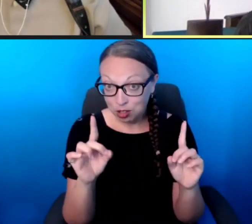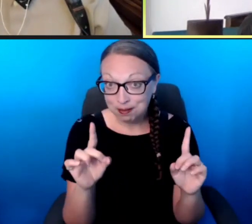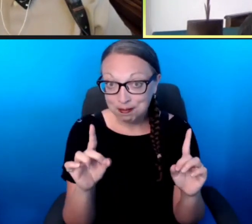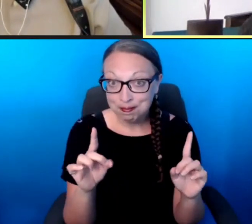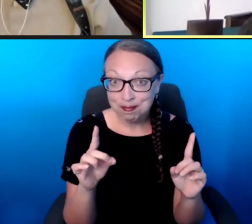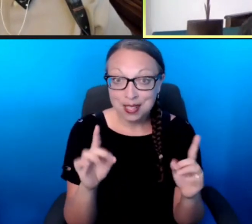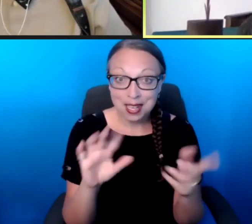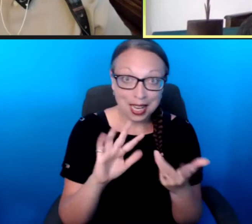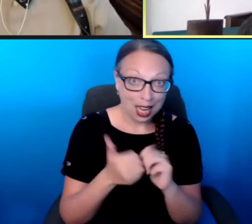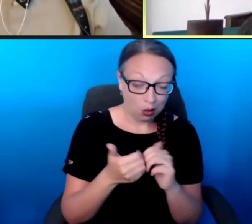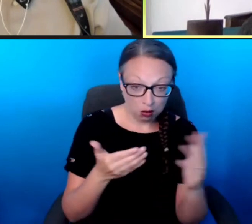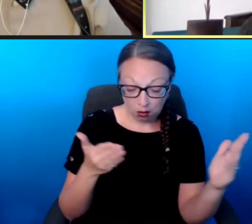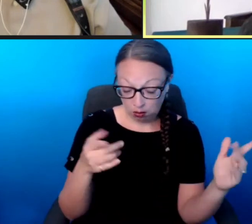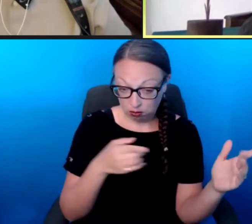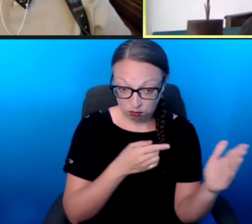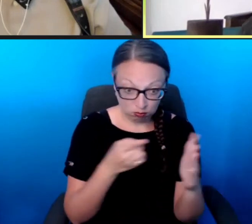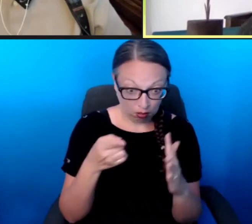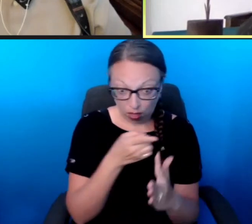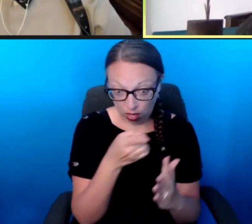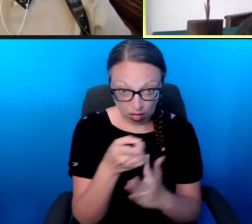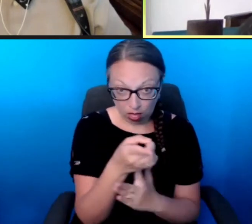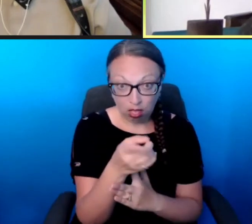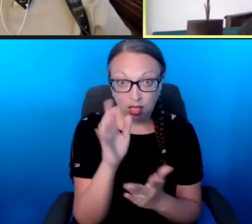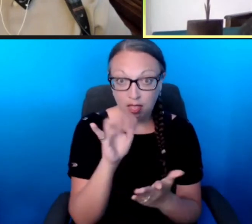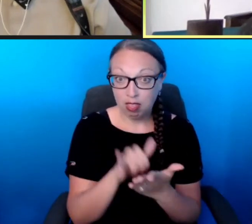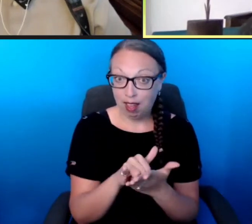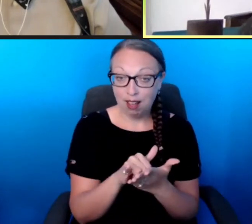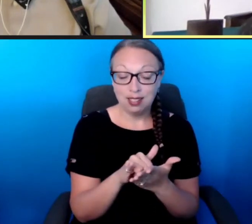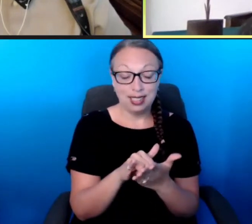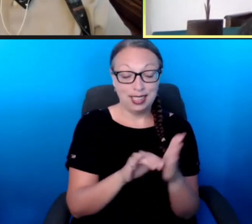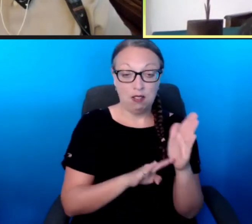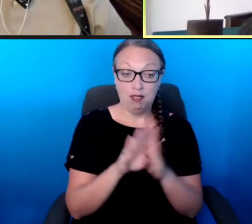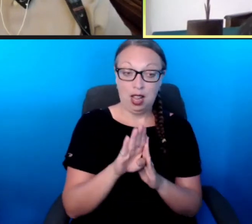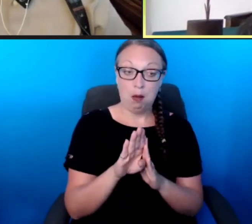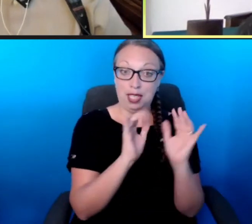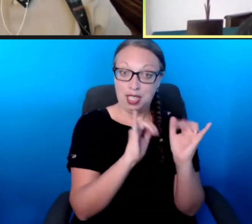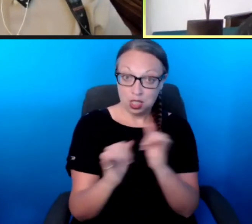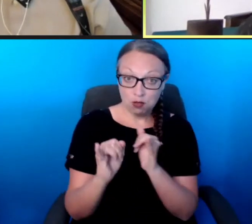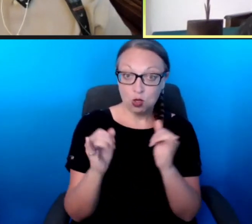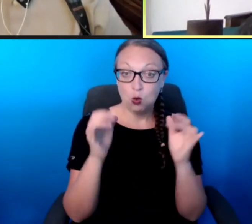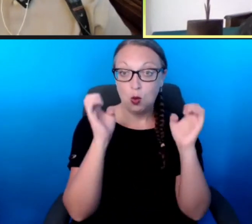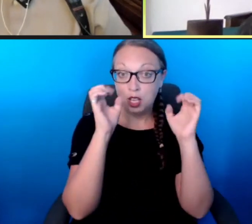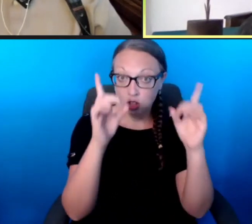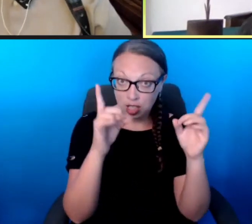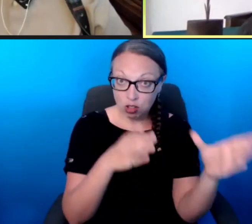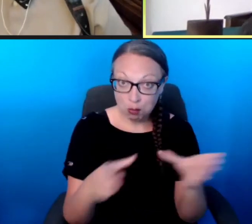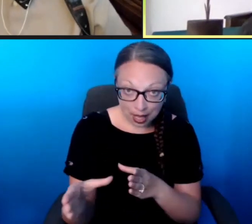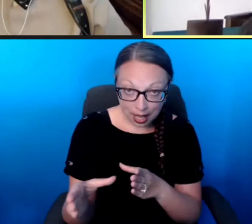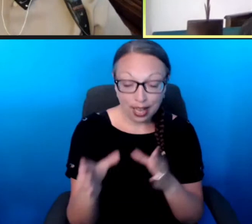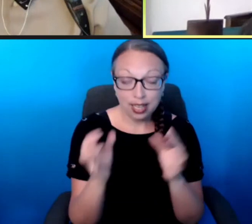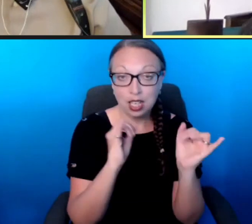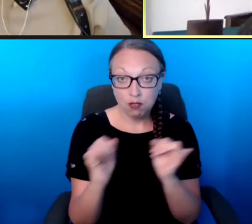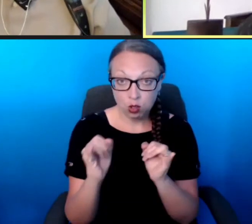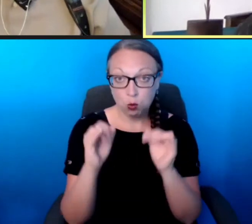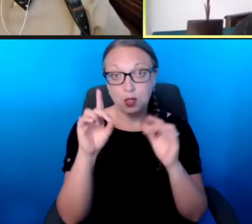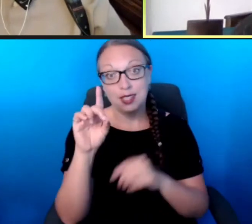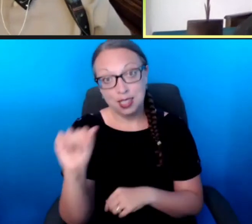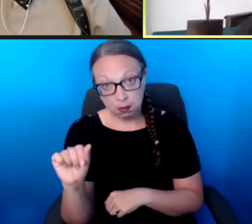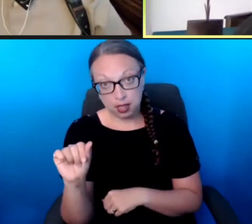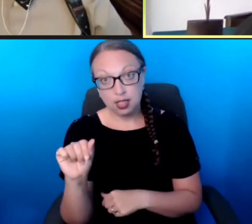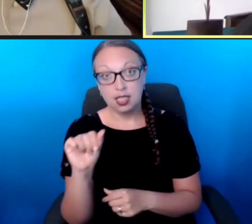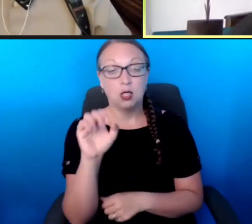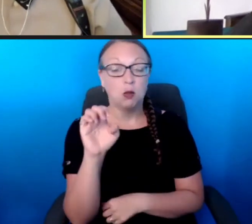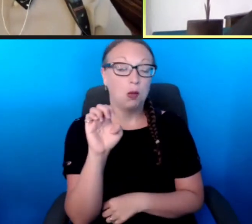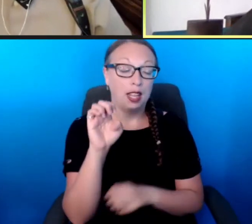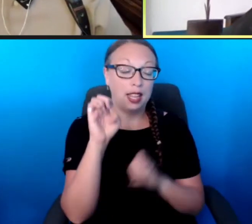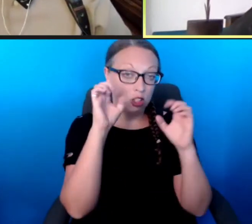education was, and in developing an individual education plan for her, and Individuals with Disabilities and Education Act, and the Americans